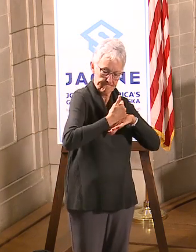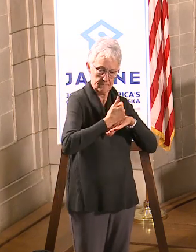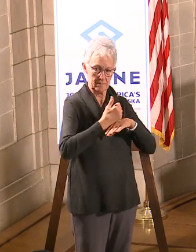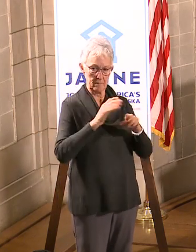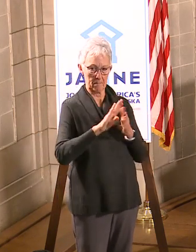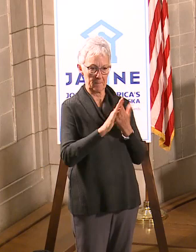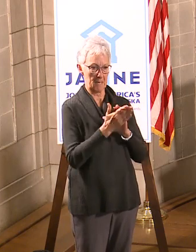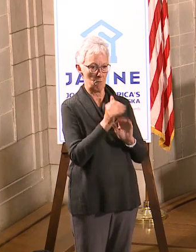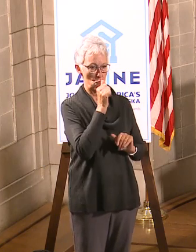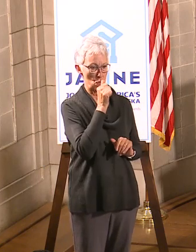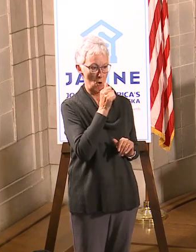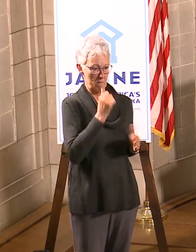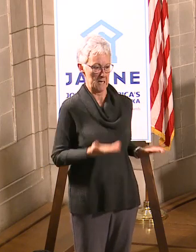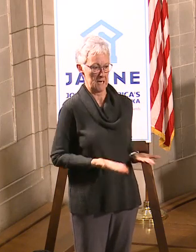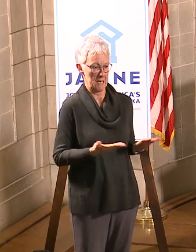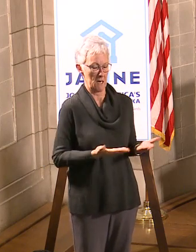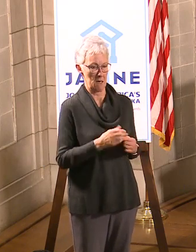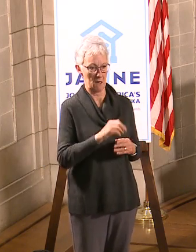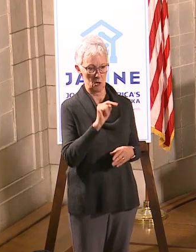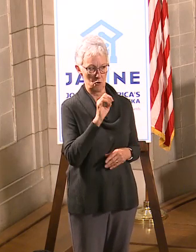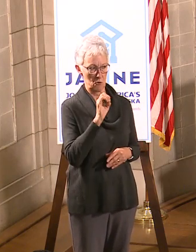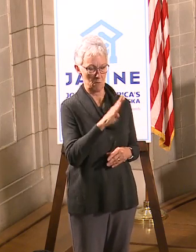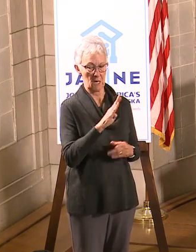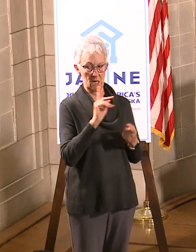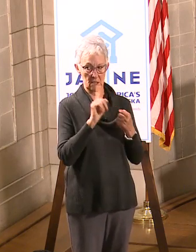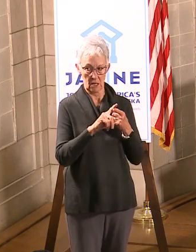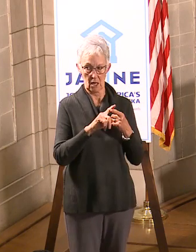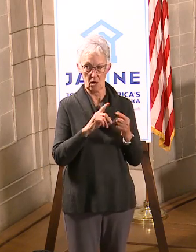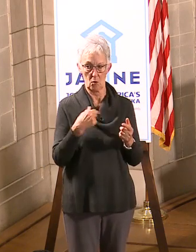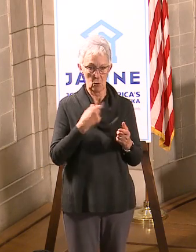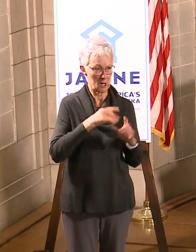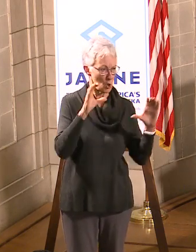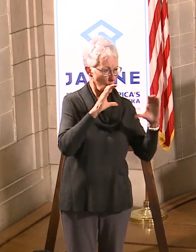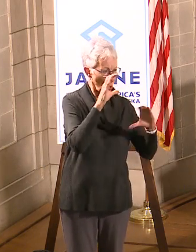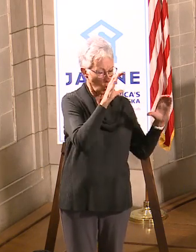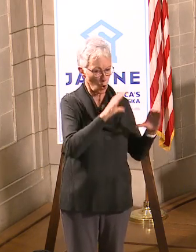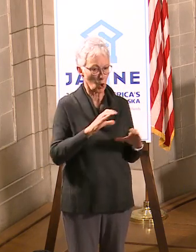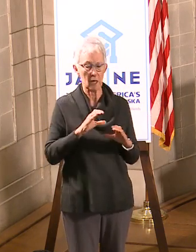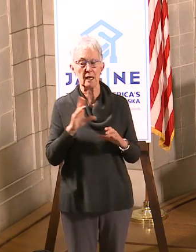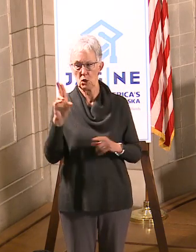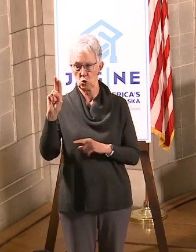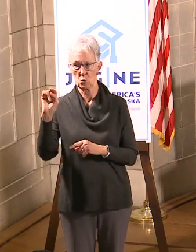Matt raised his hand on behalf of the United Way, and United Way